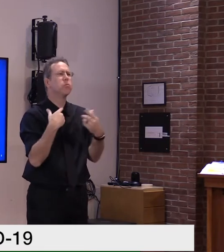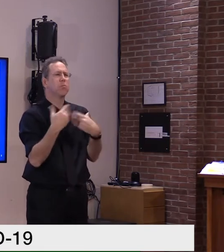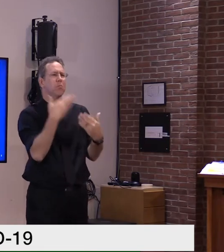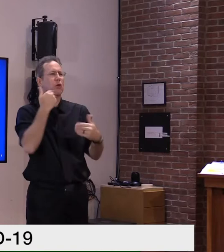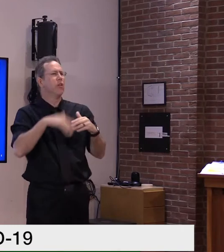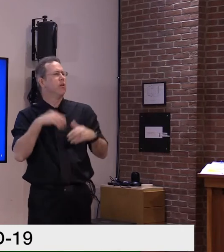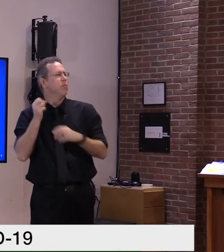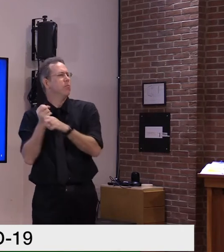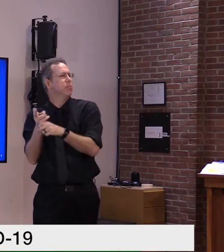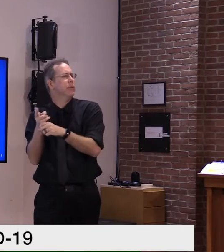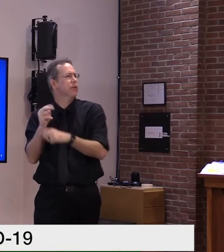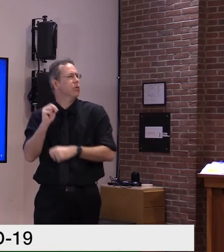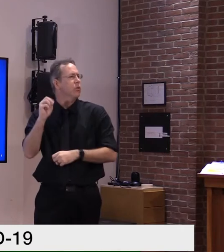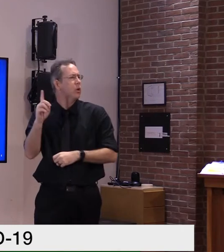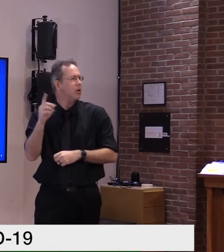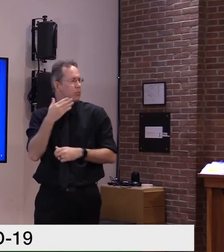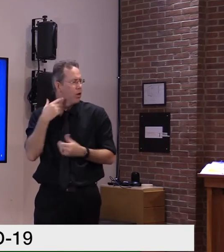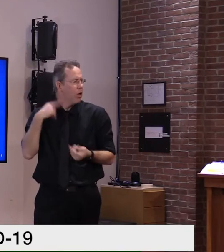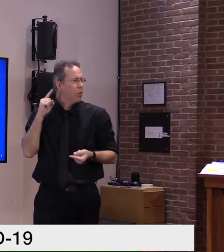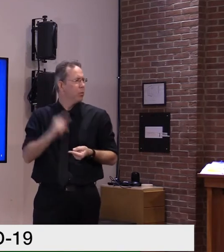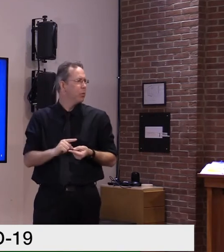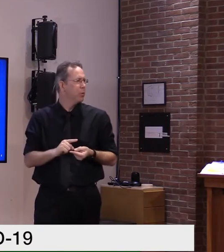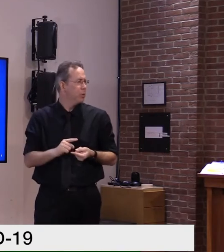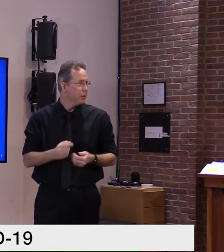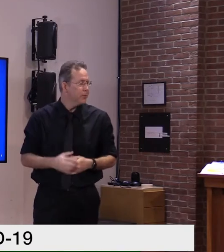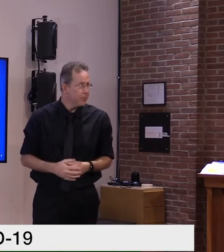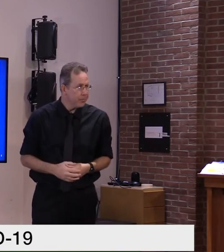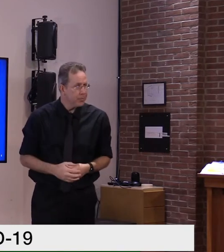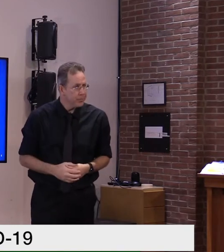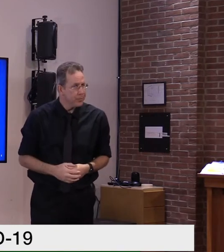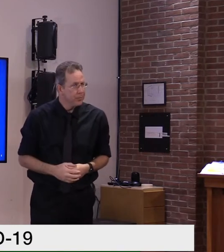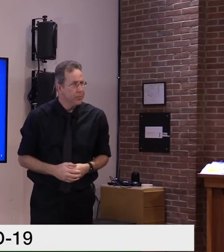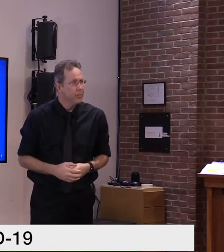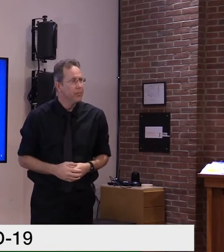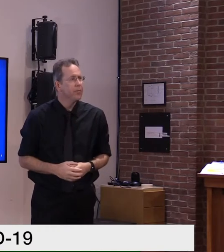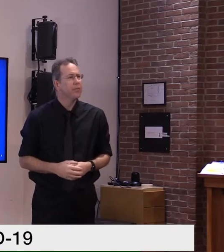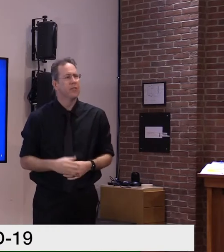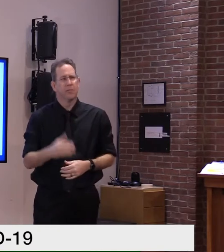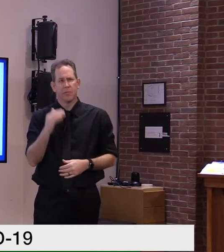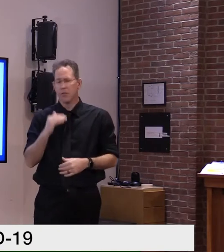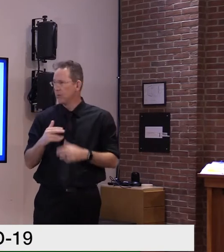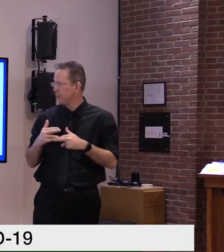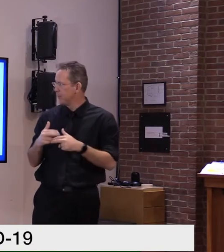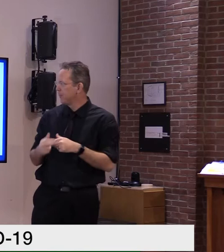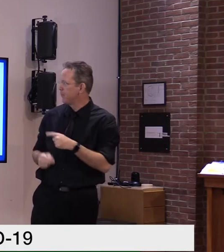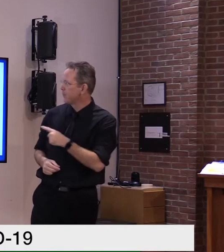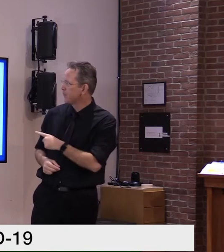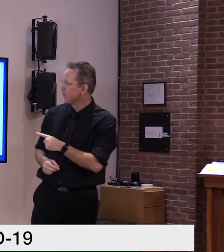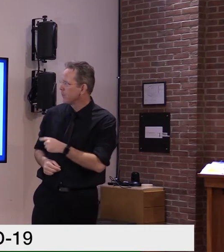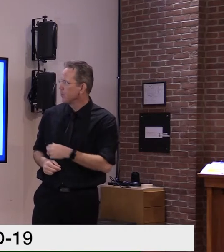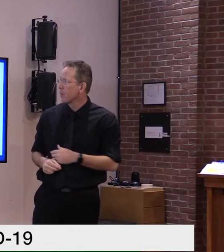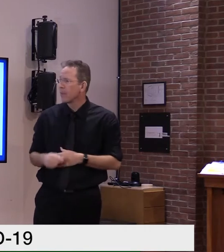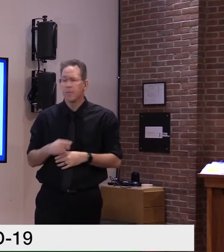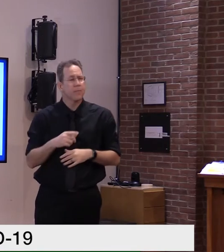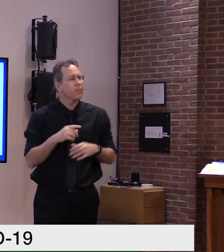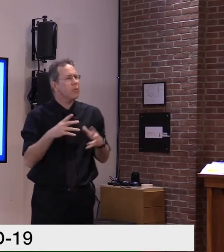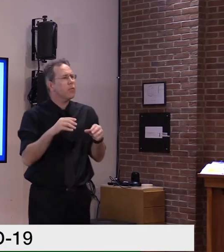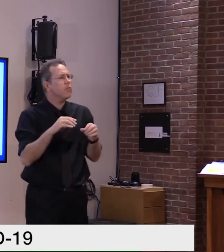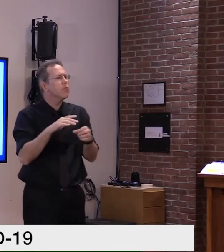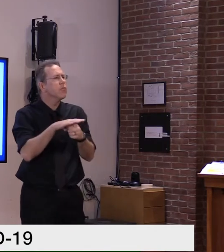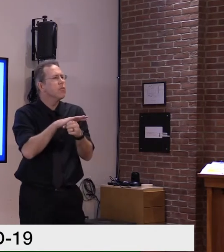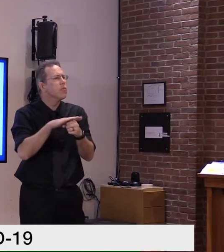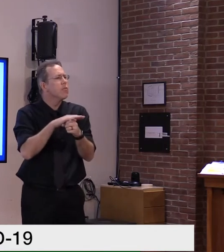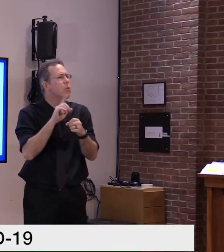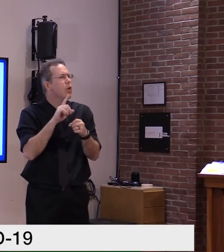475 cases this week, a decrease of over 200 from the week before. Things have also seemed to calm down recently in